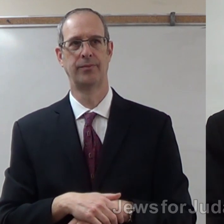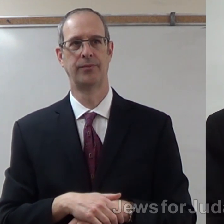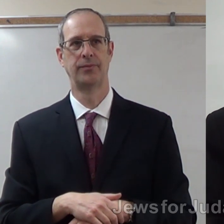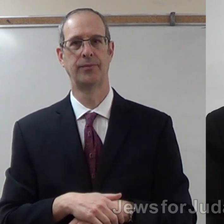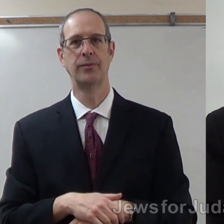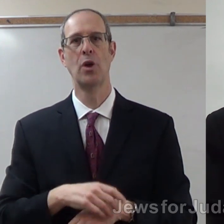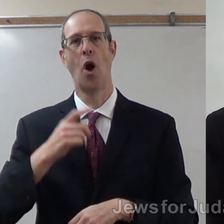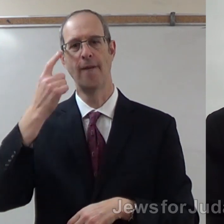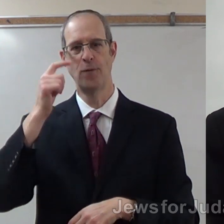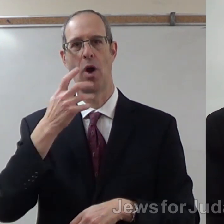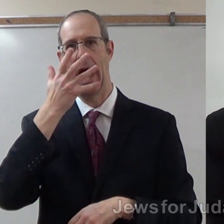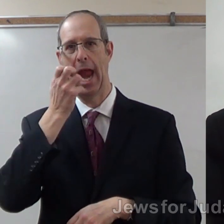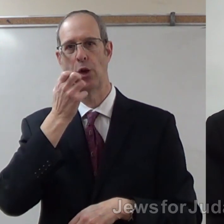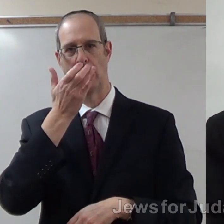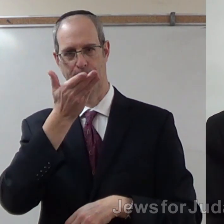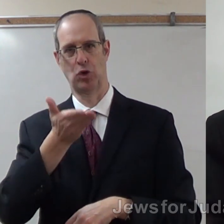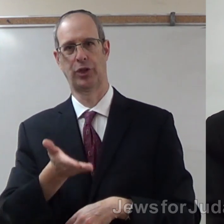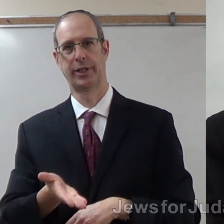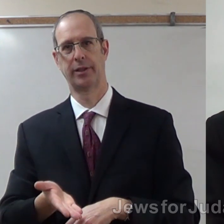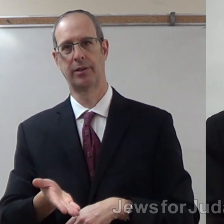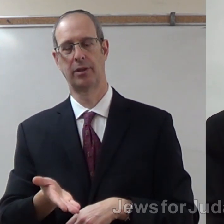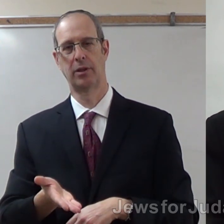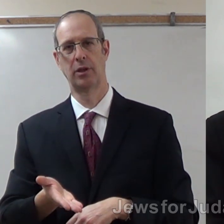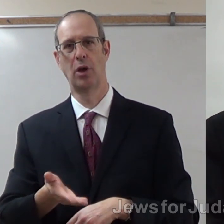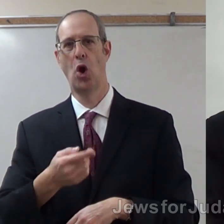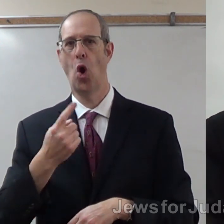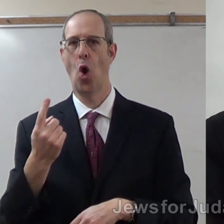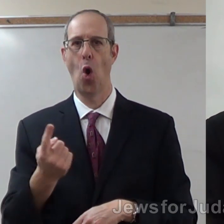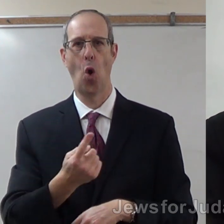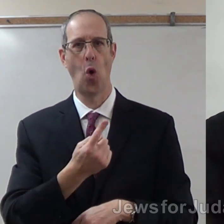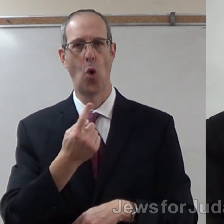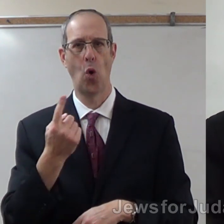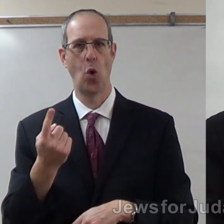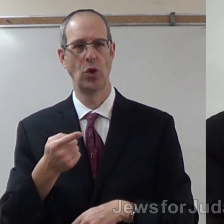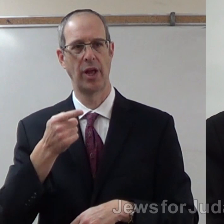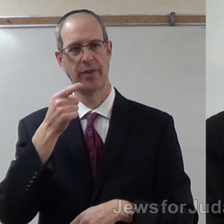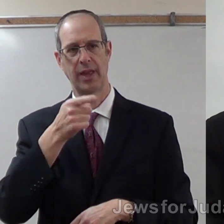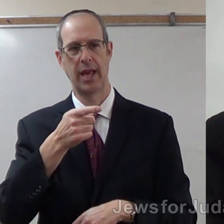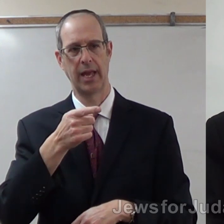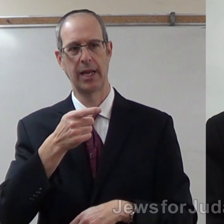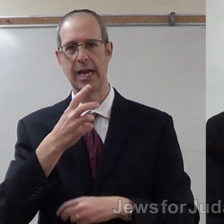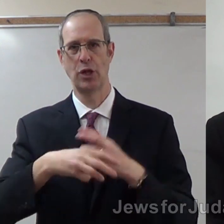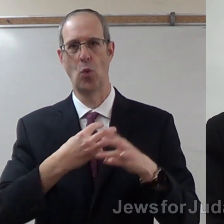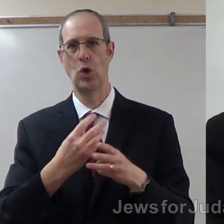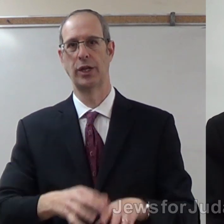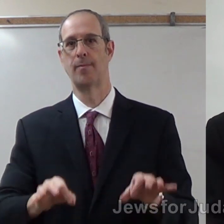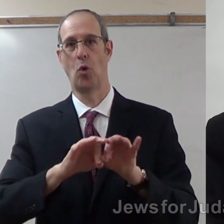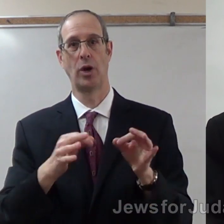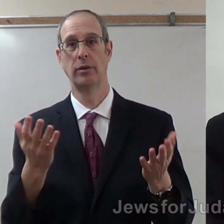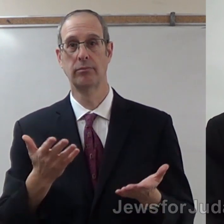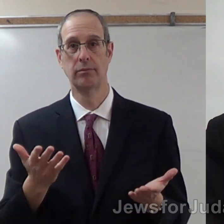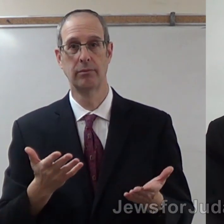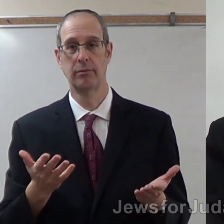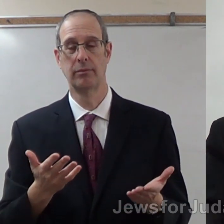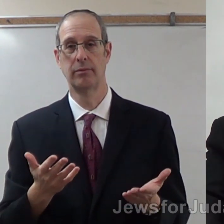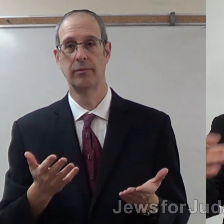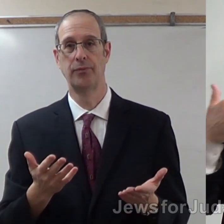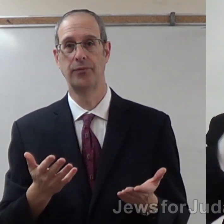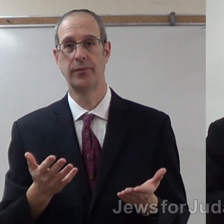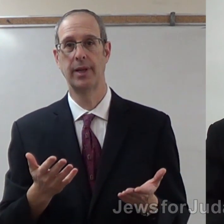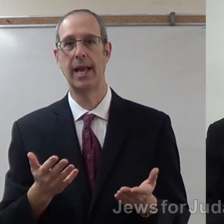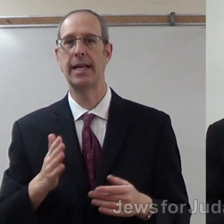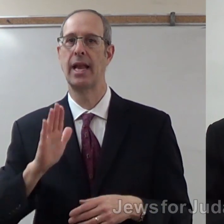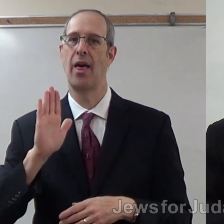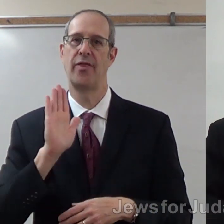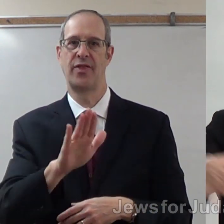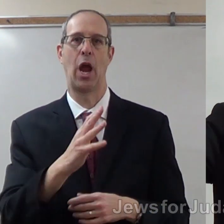Because for the angry person, the only thing in the world that's important is what